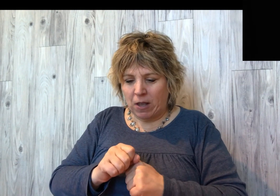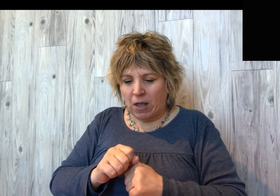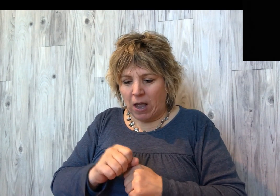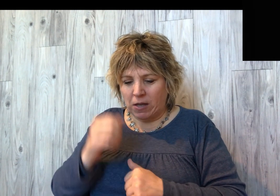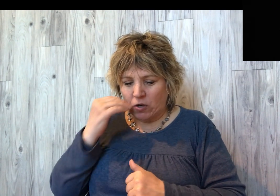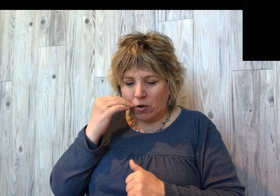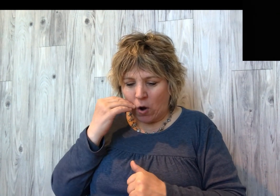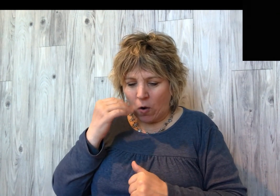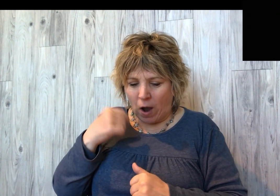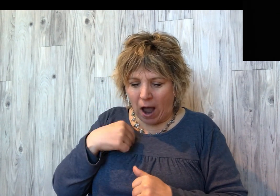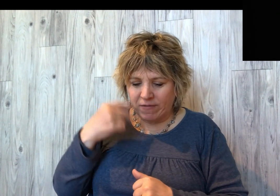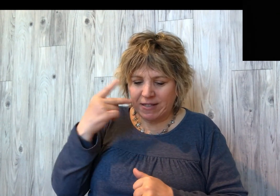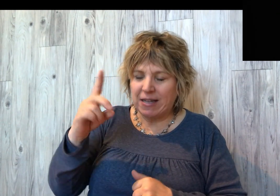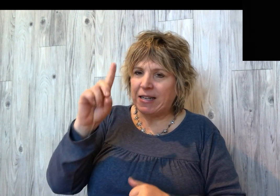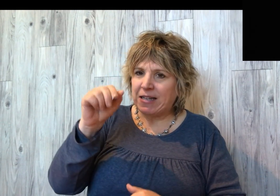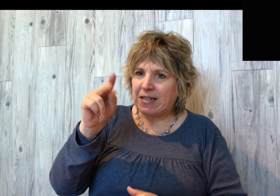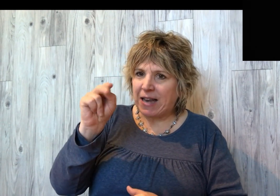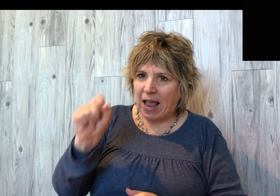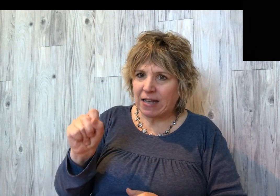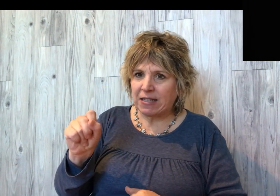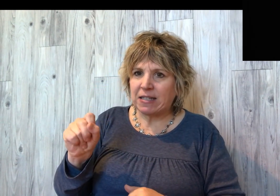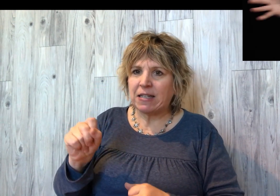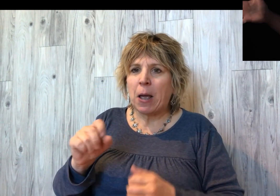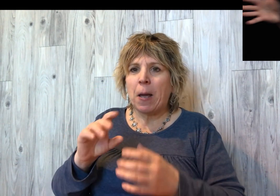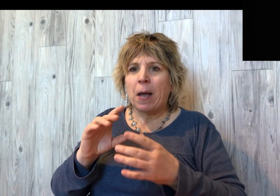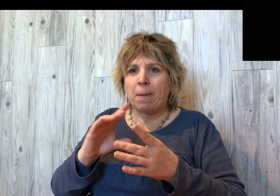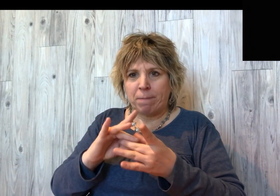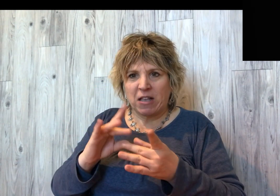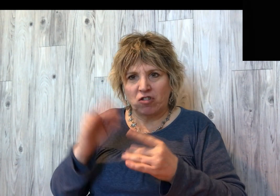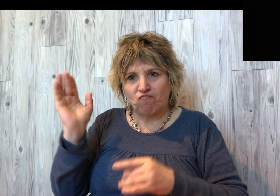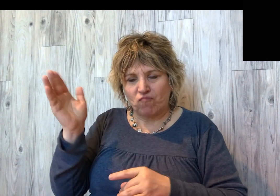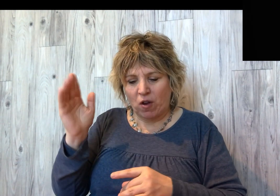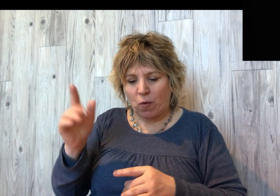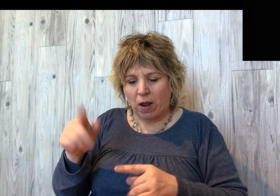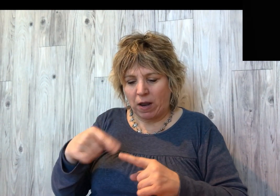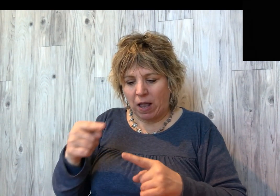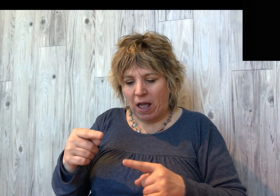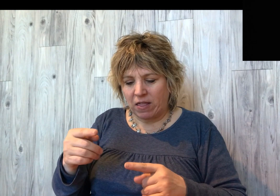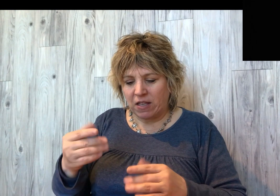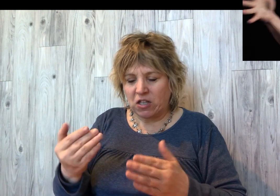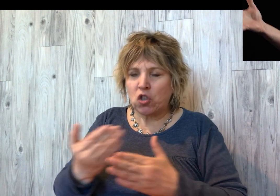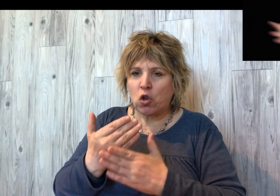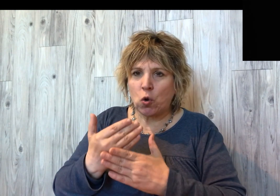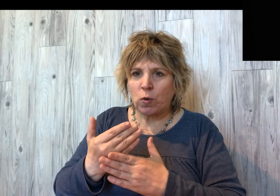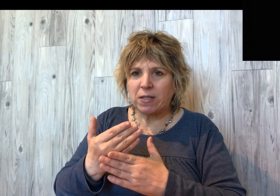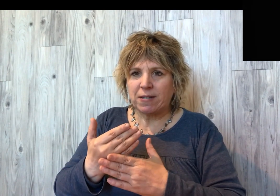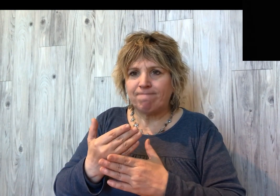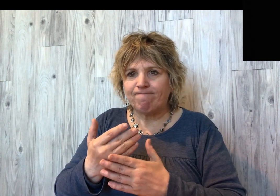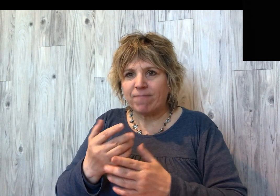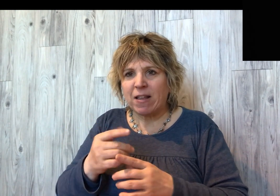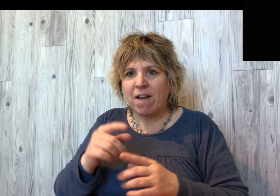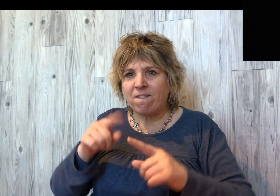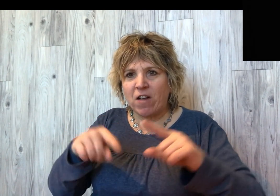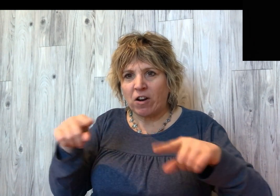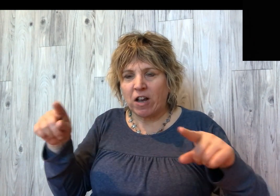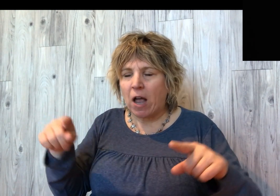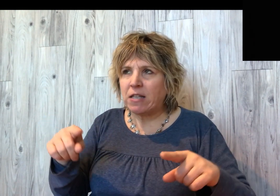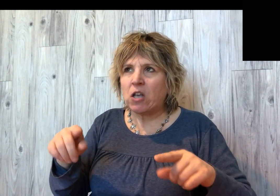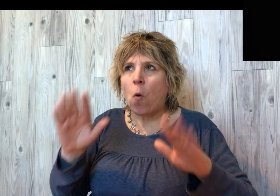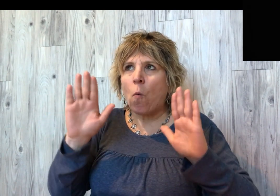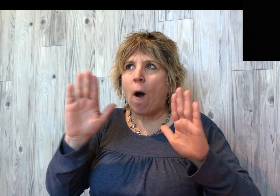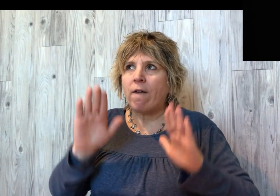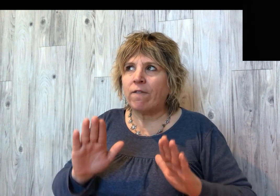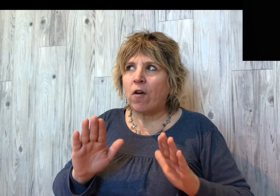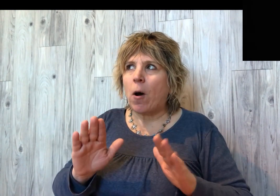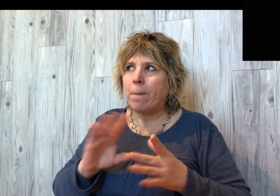in. You know, I've seen Dan do this message a couple different times over the years that I've been here, and this is the newest variation on it. I think it's such a